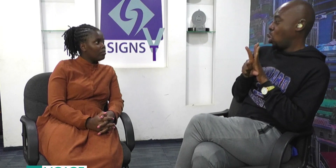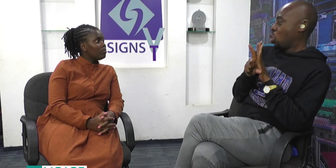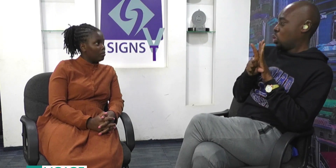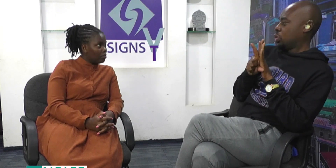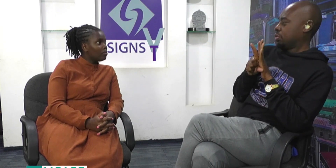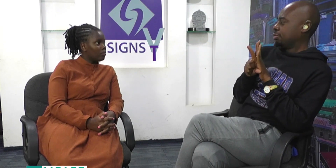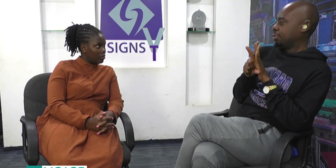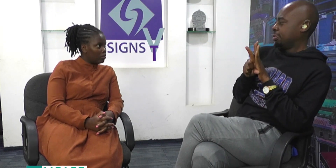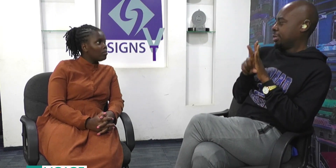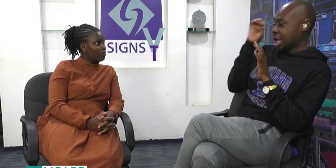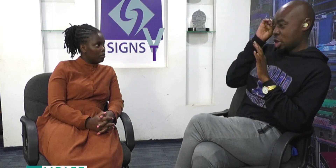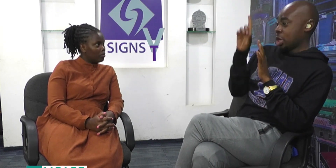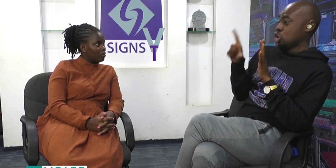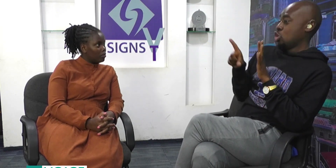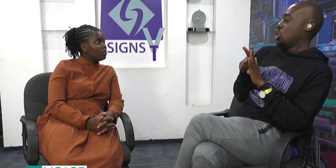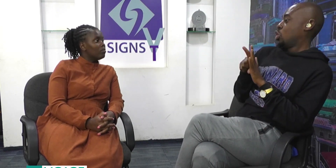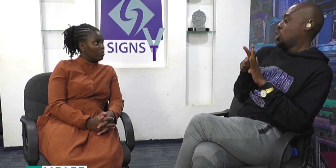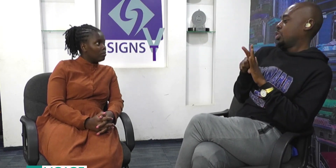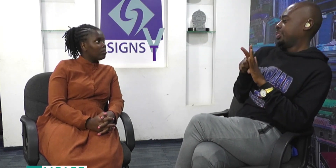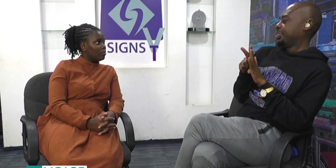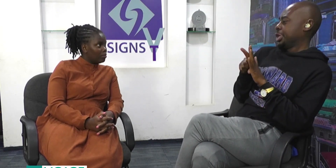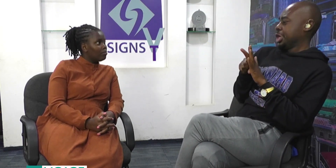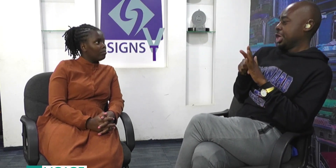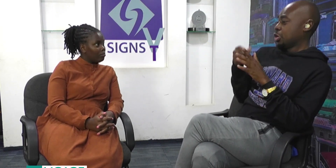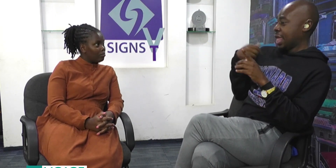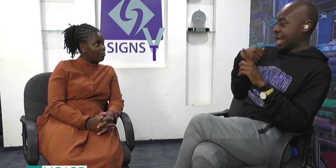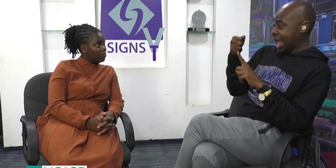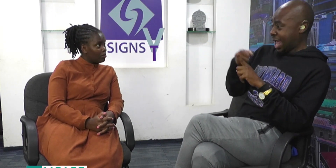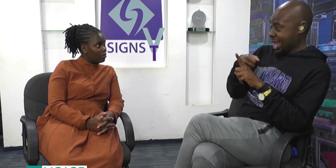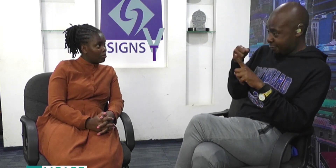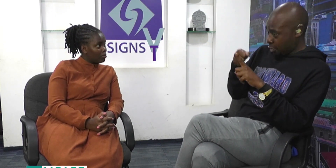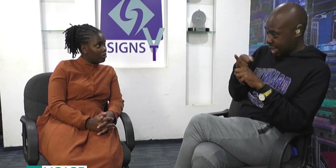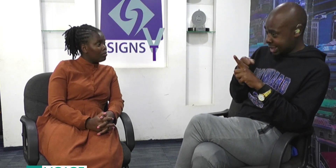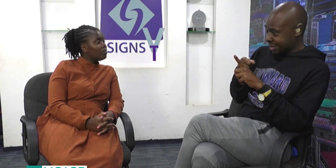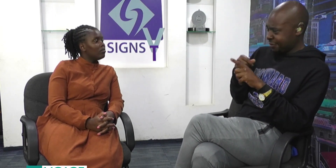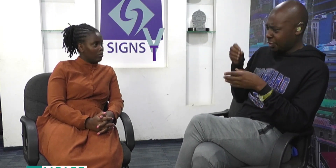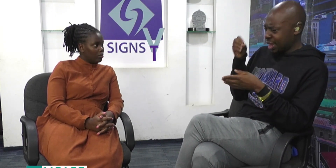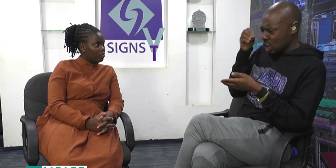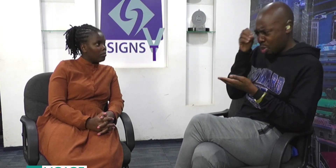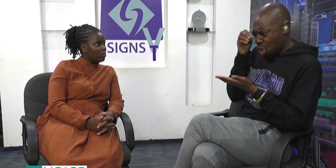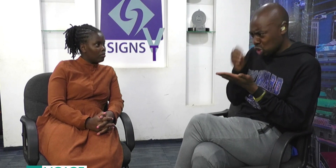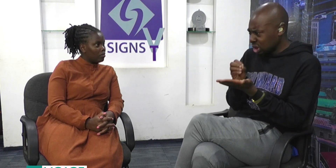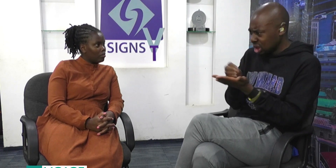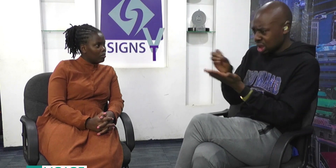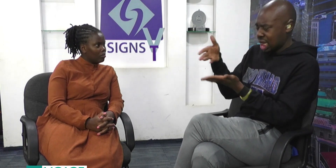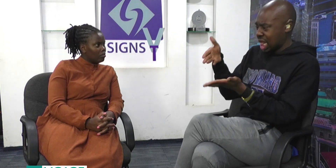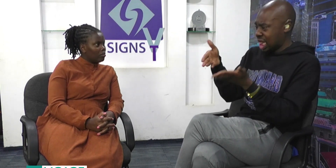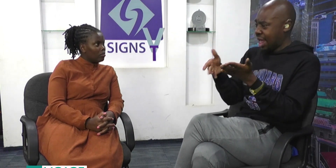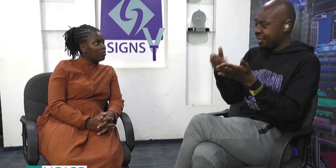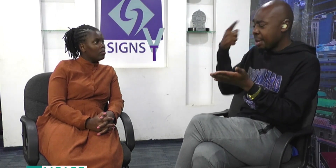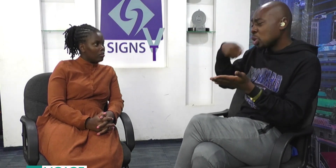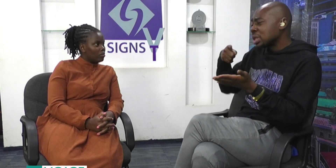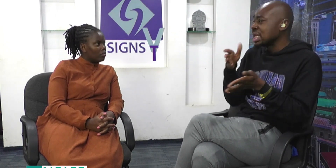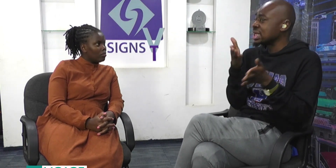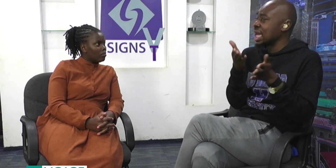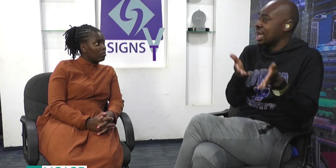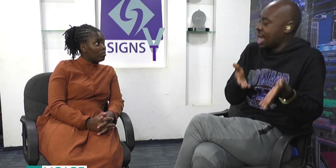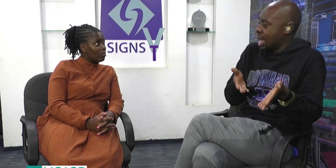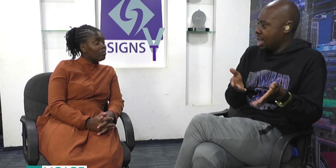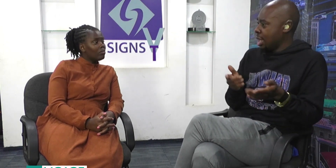So when it comes to law, I will advocate that yes, we have the